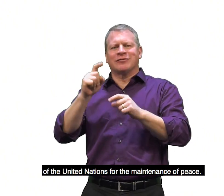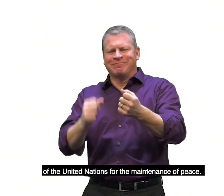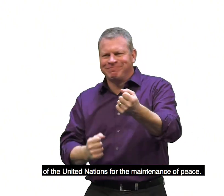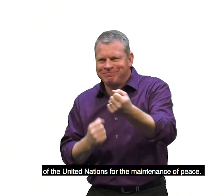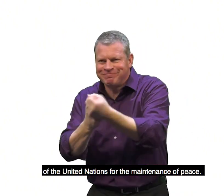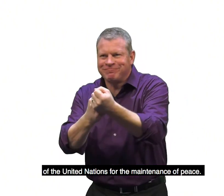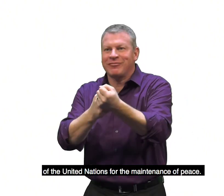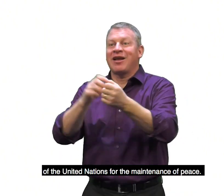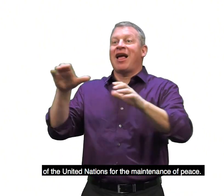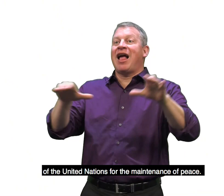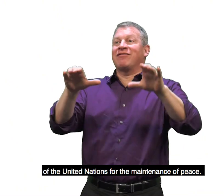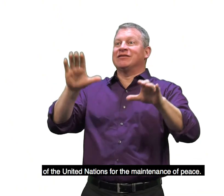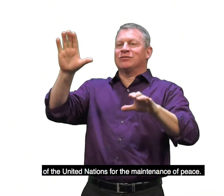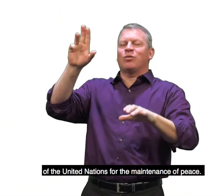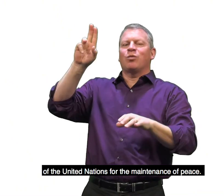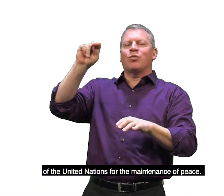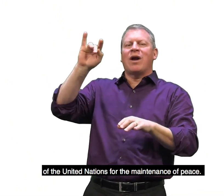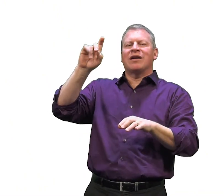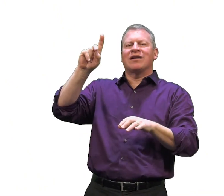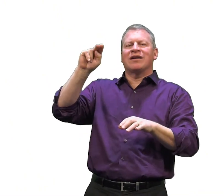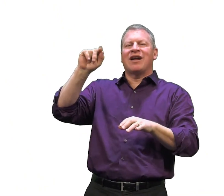maintenance of peace.